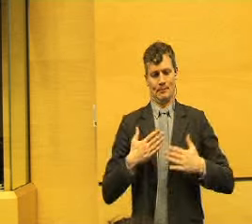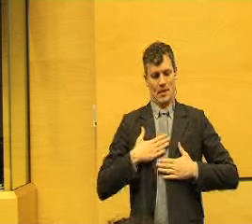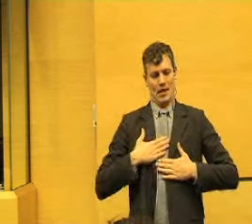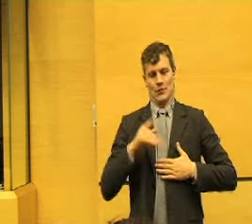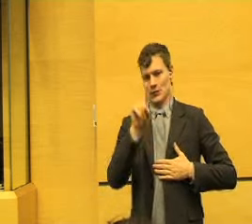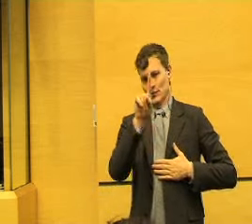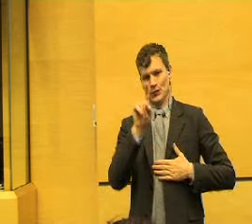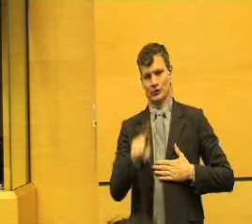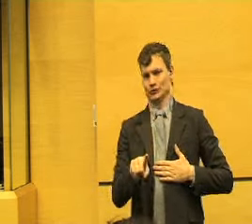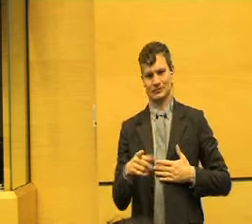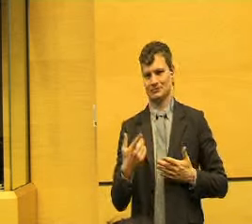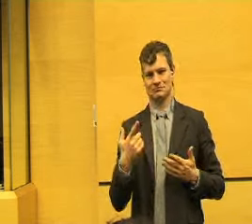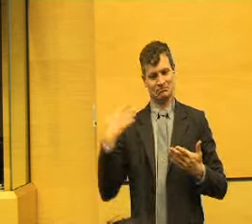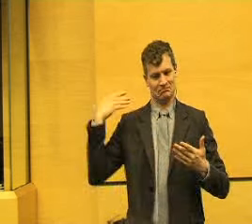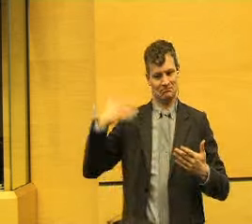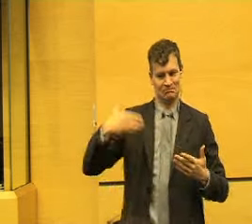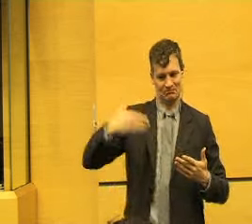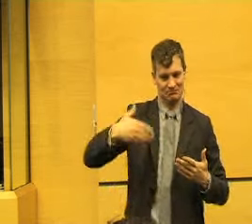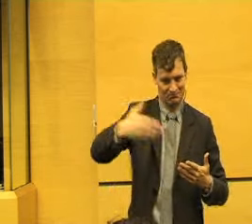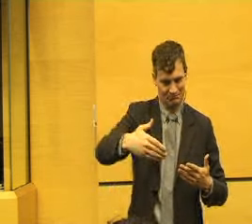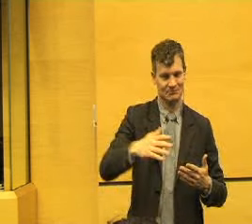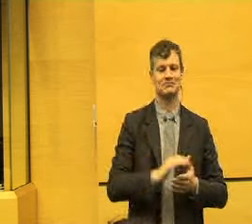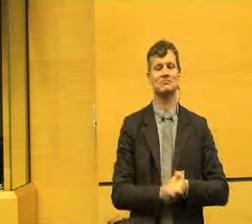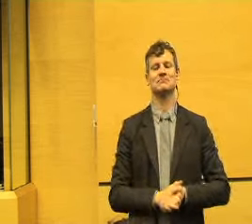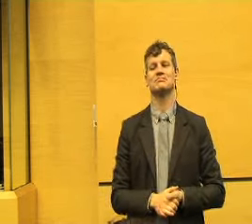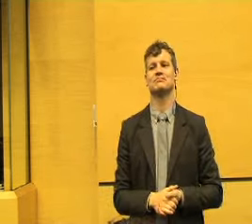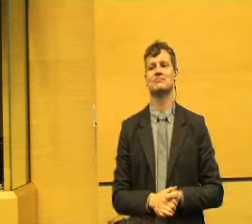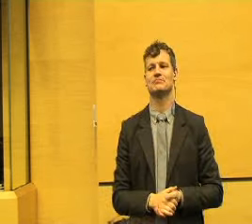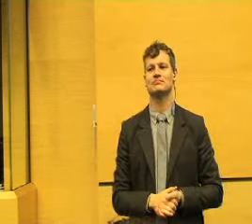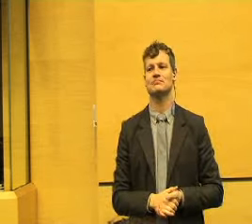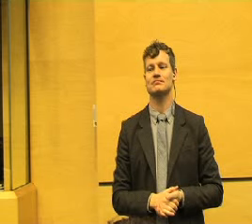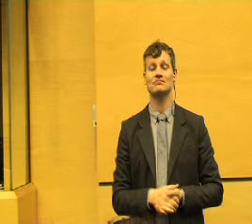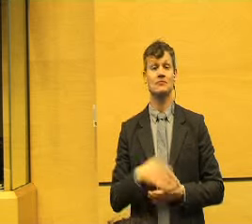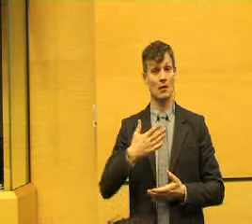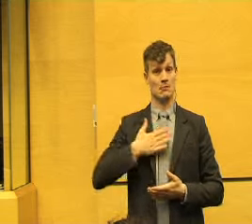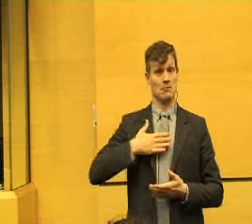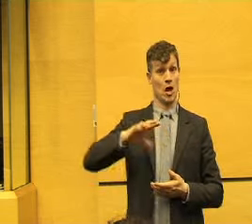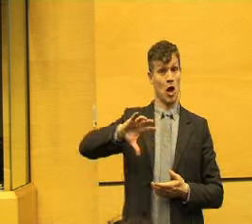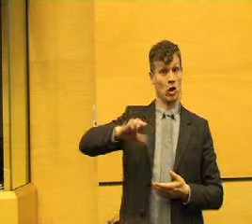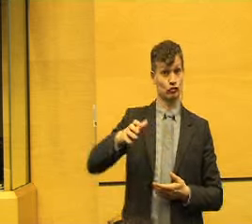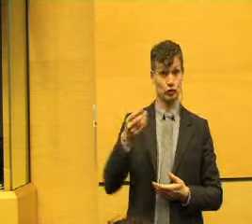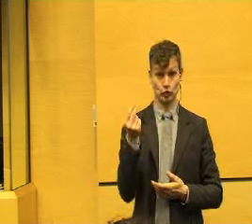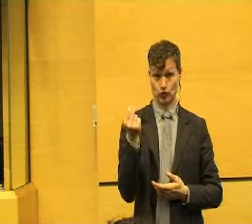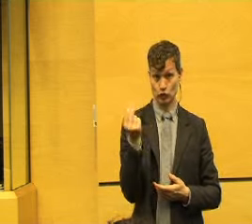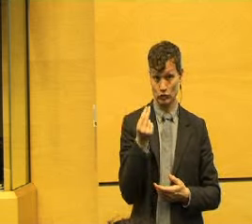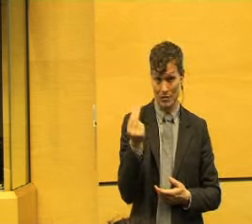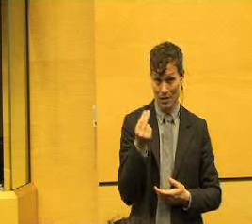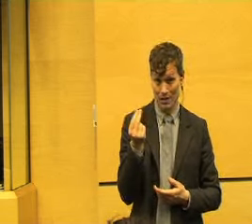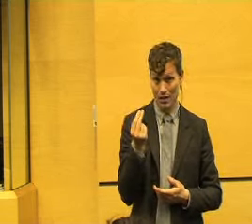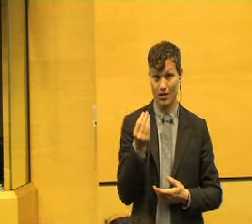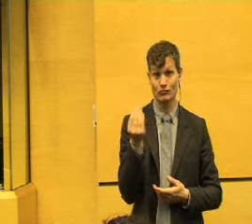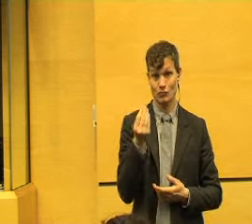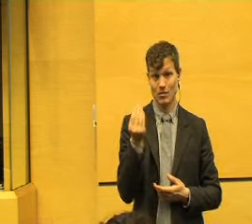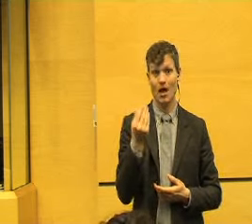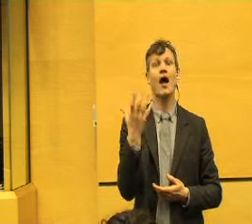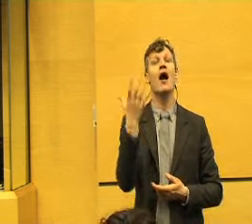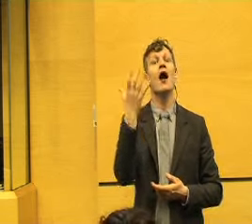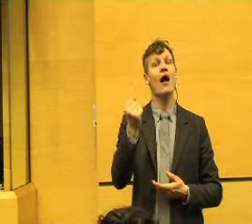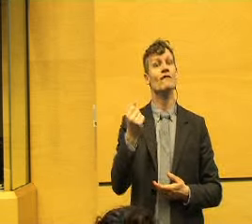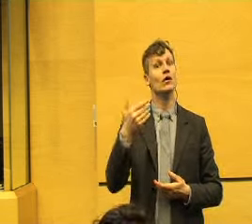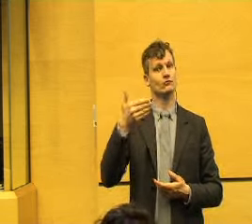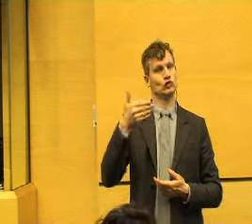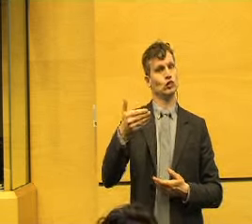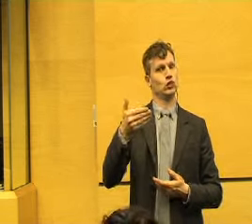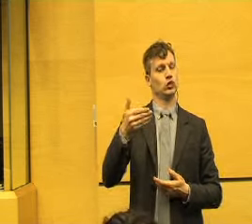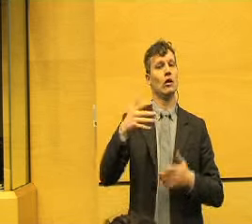this session, because the country I'm coming from, Serbia, is having parliamentary and local